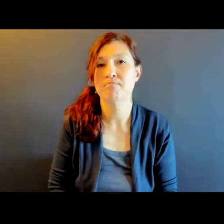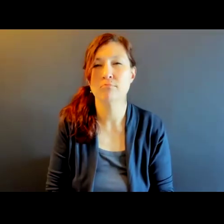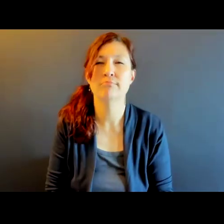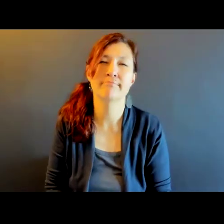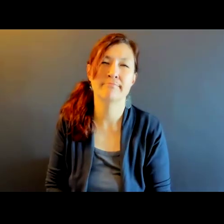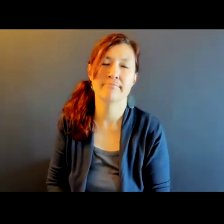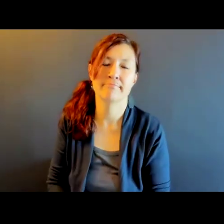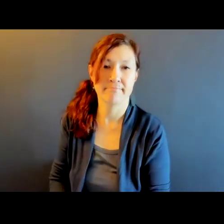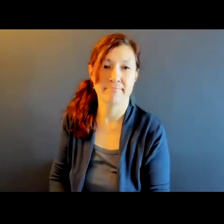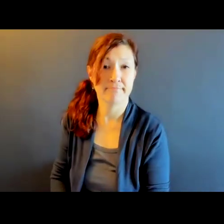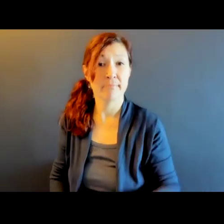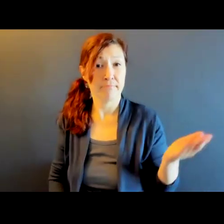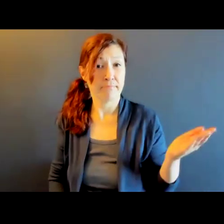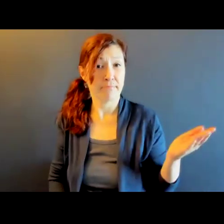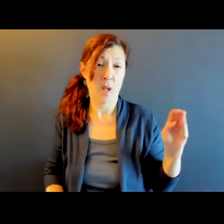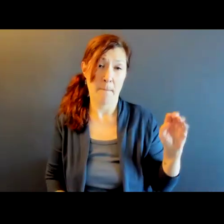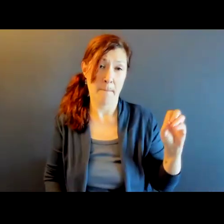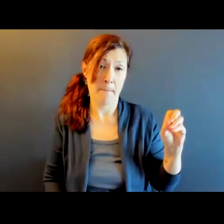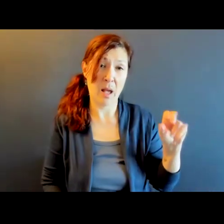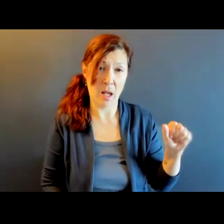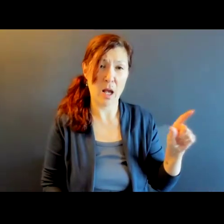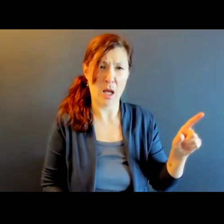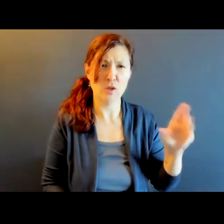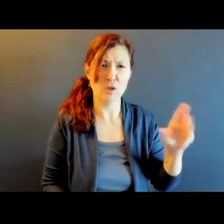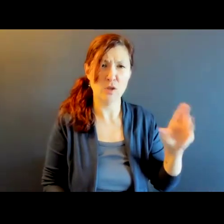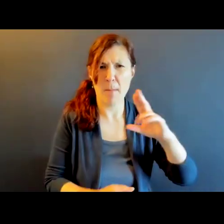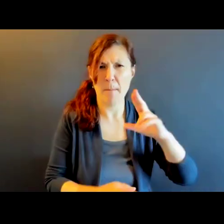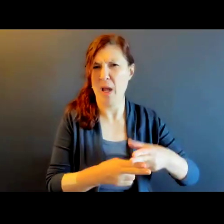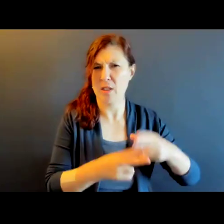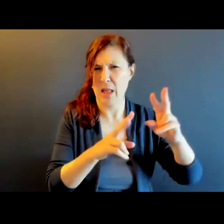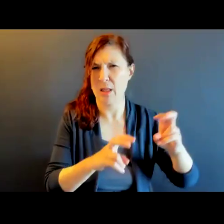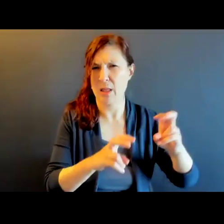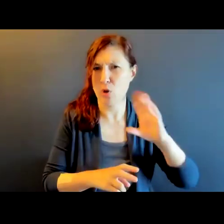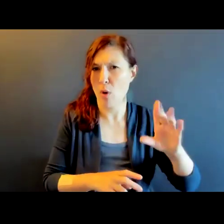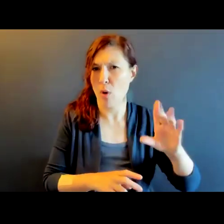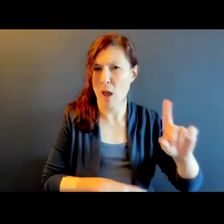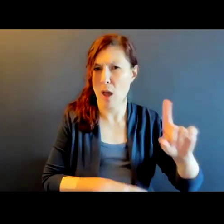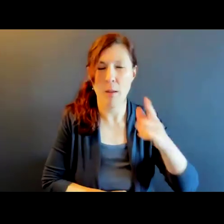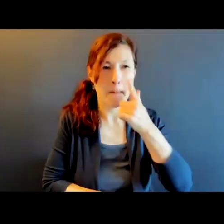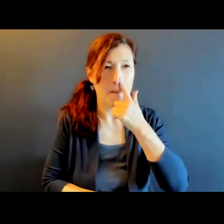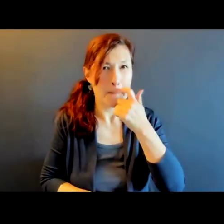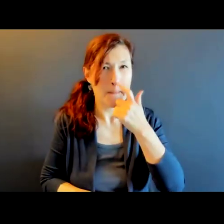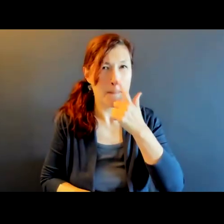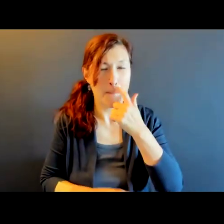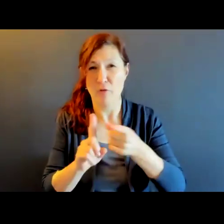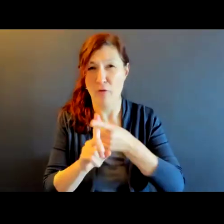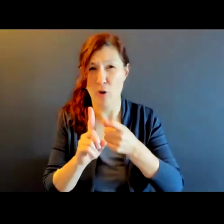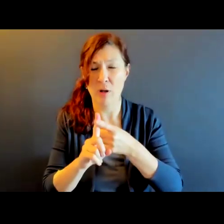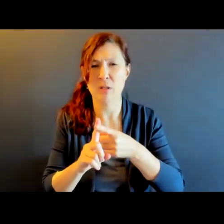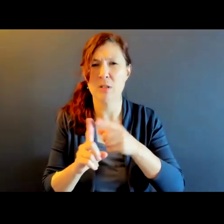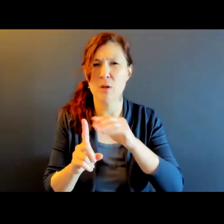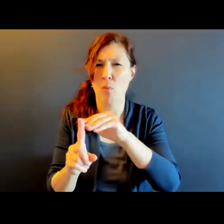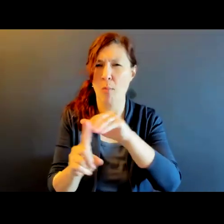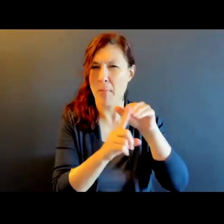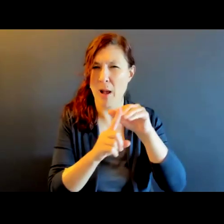Before Monica talks about what themes are bubbling up from the community in the responses, I want to take some time to remind this